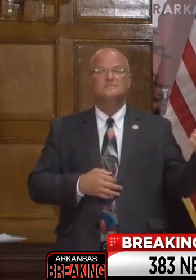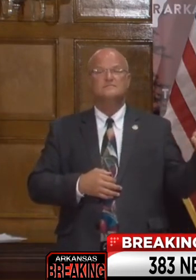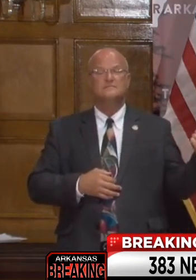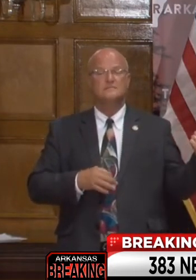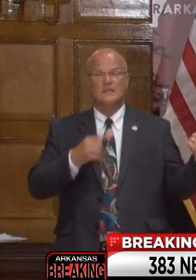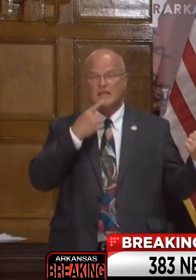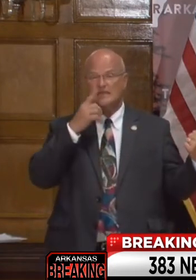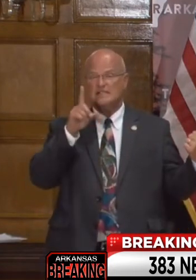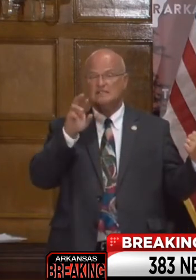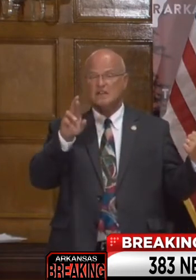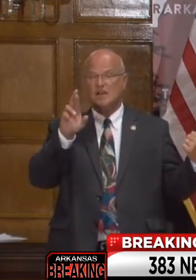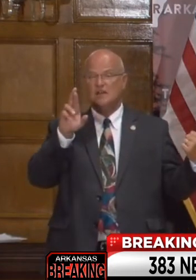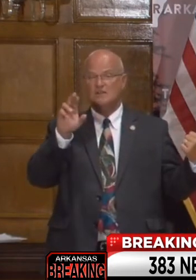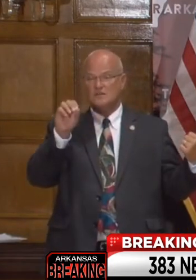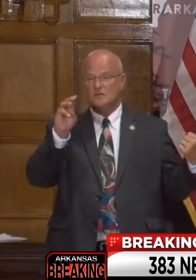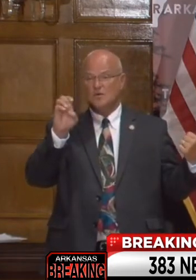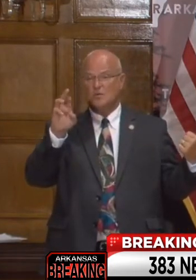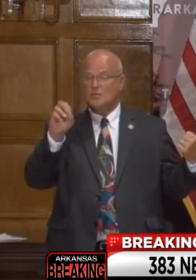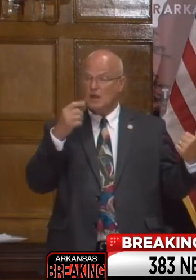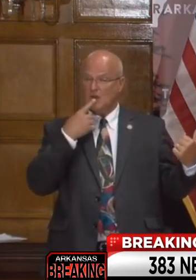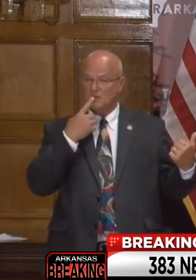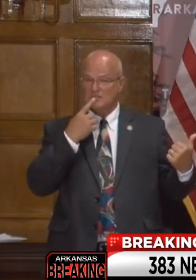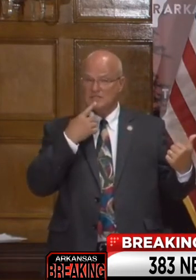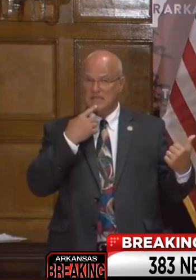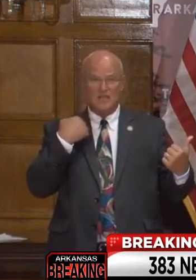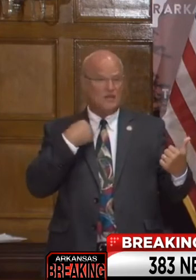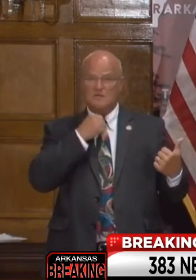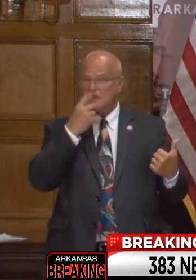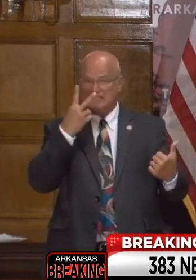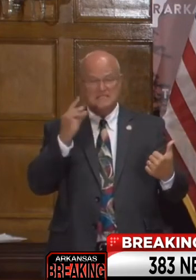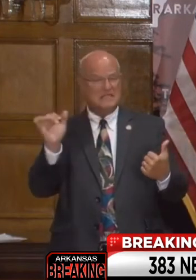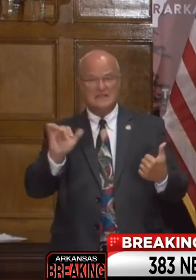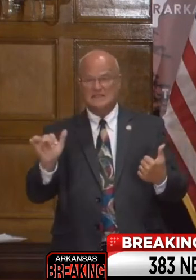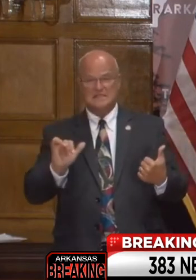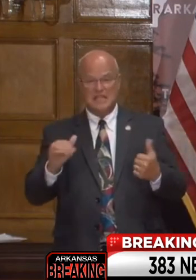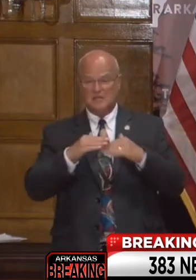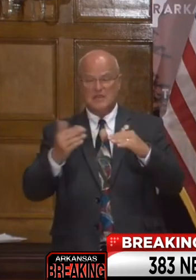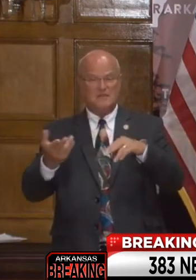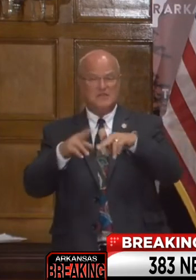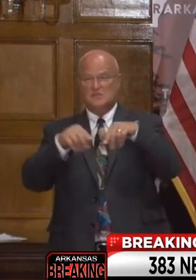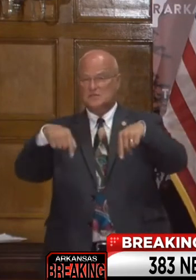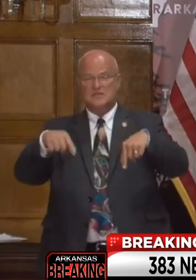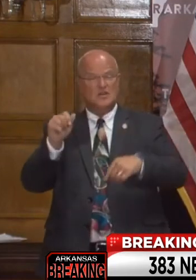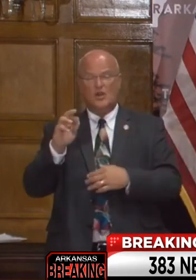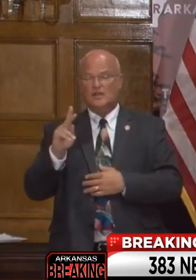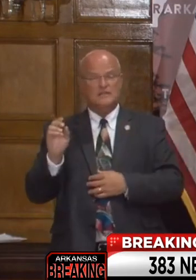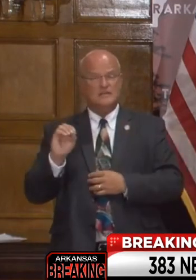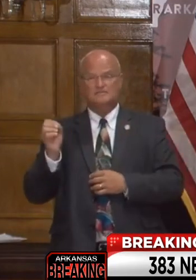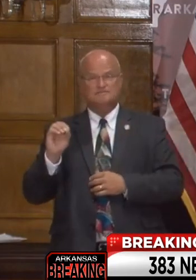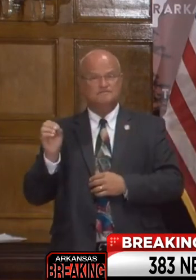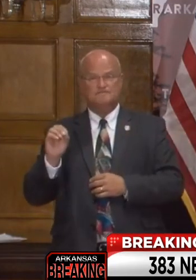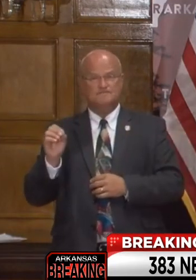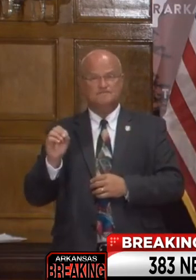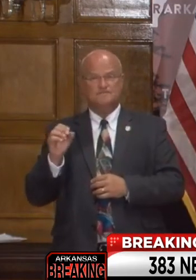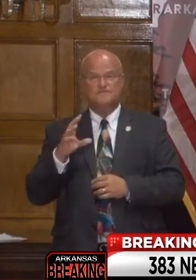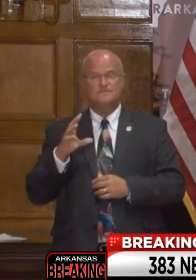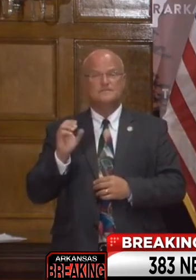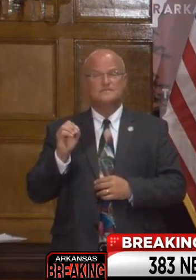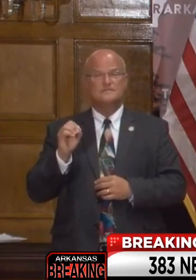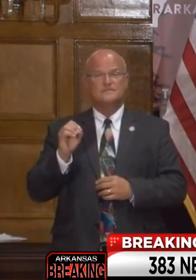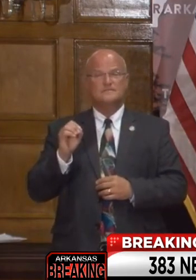Well, as Dr. Romero indicated, we haven't seen the same level of increase here in Arkansas,